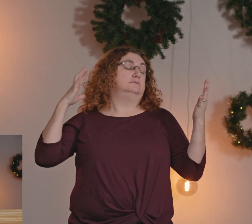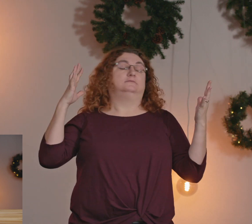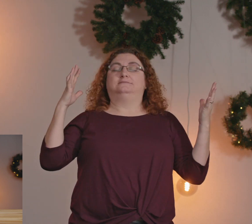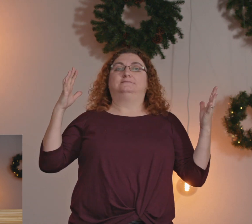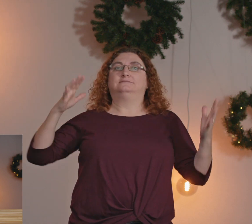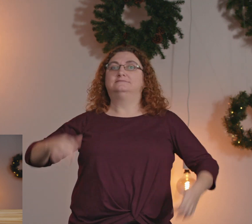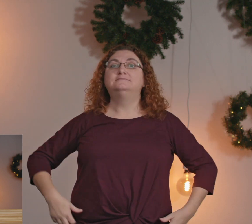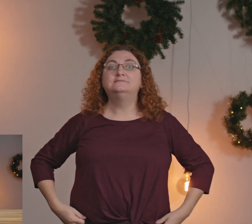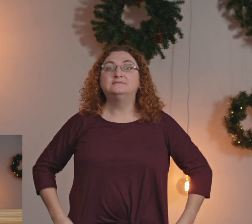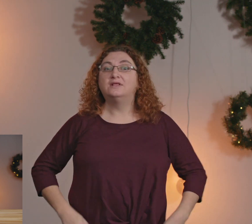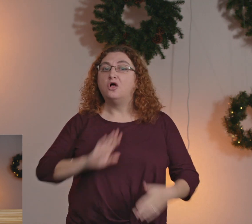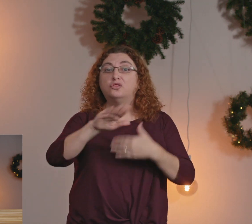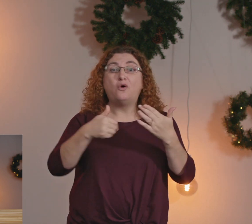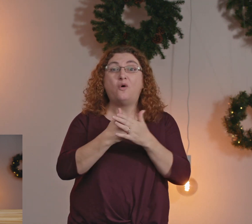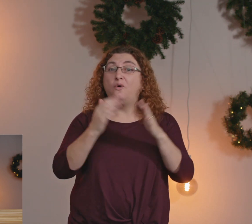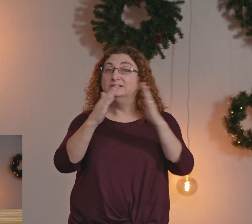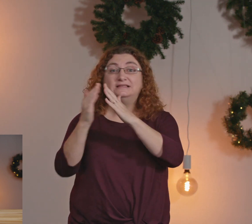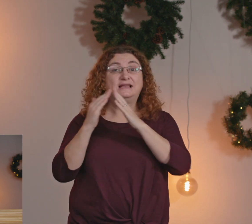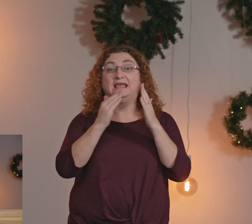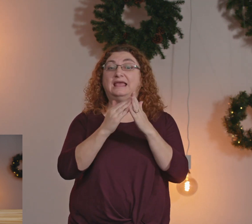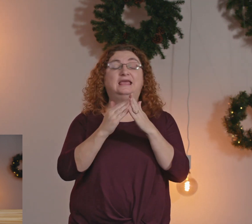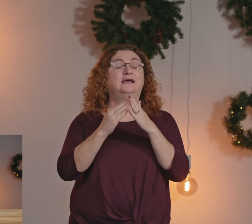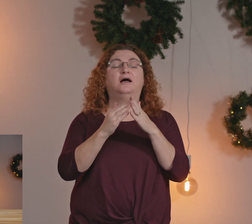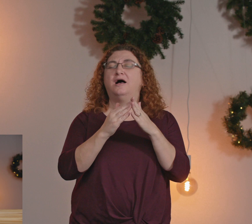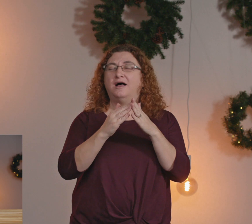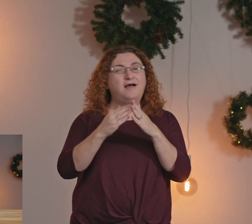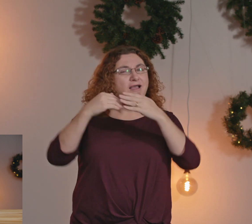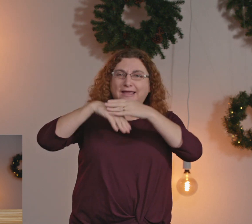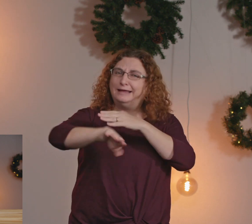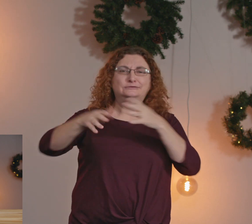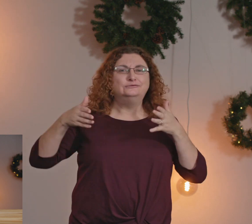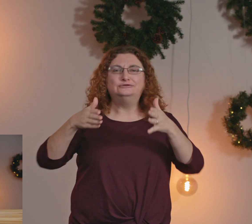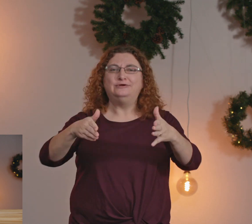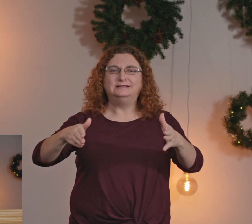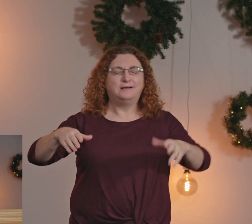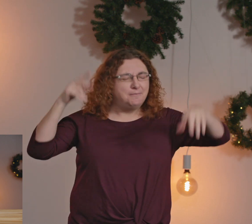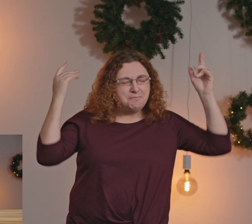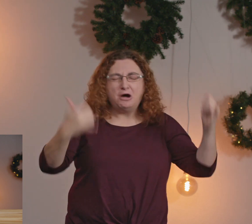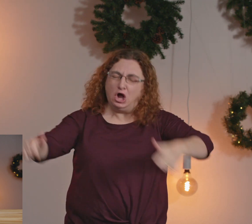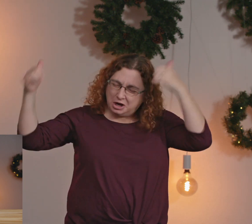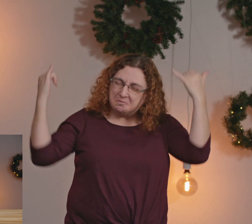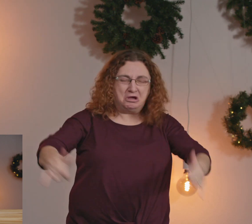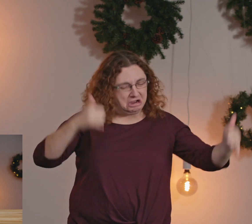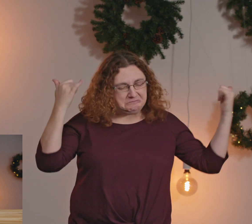World Series parties. The entire city of Chicago went into the streets and started partying because of it. Now,